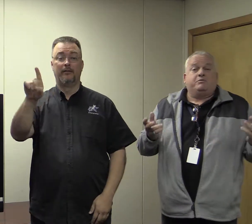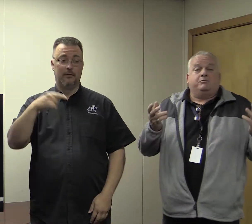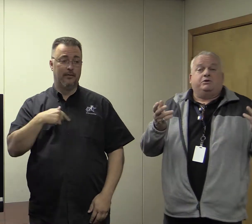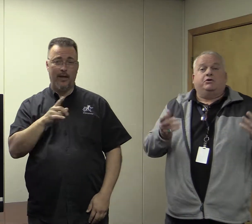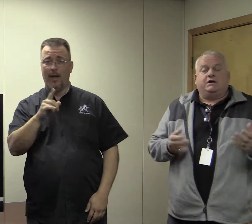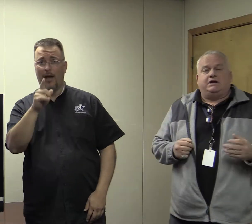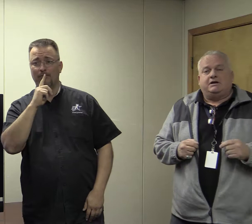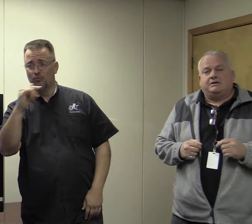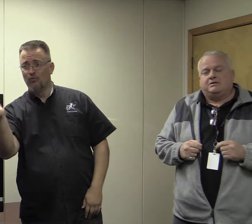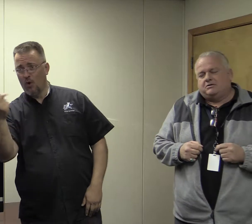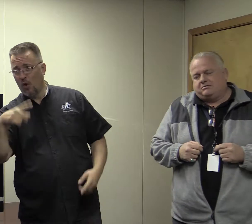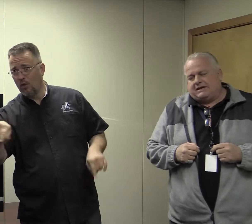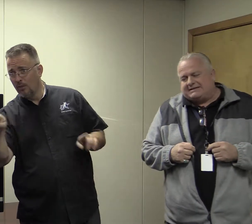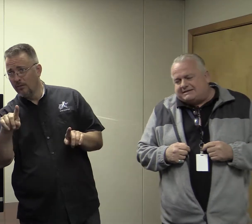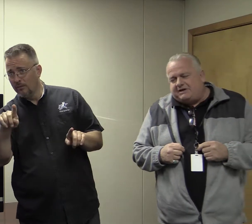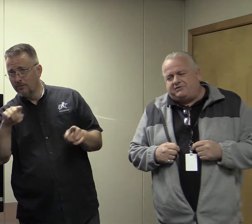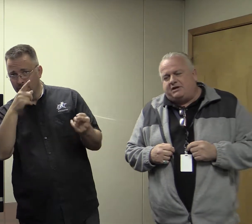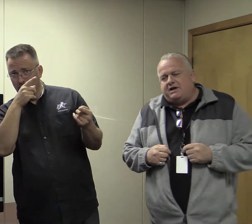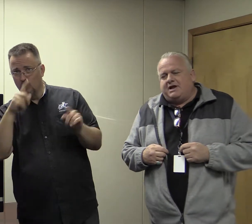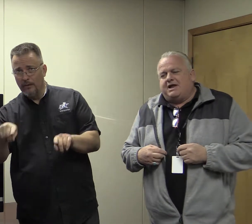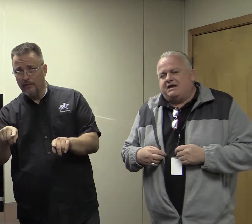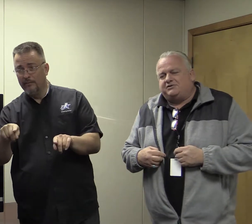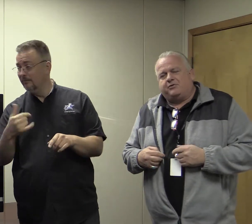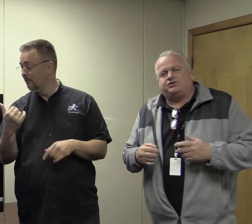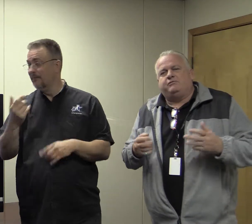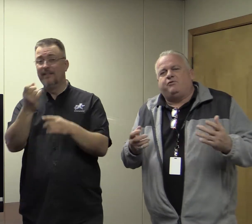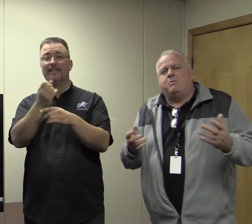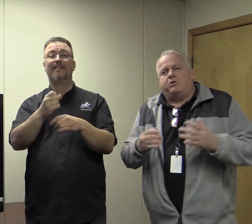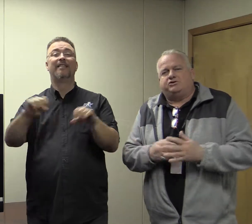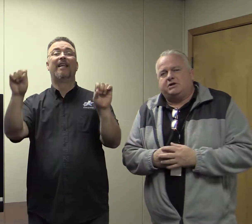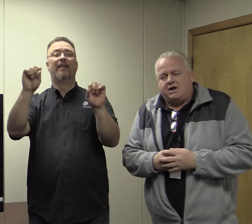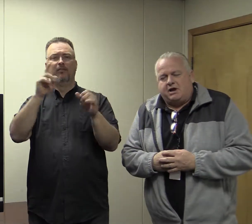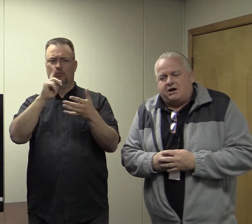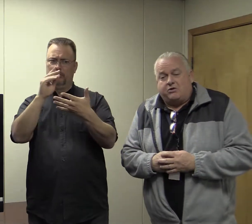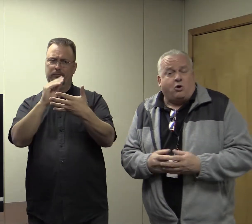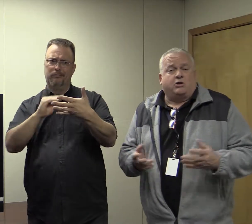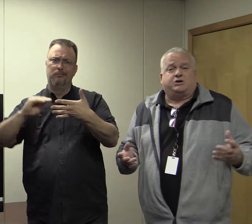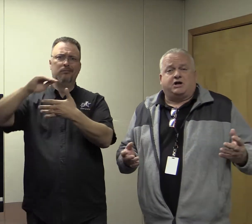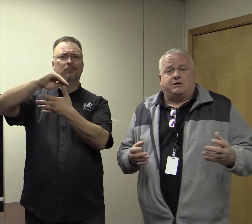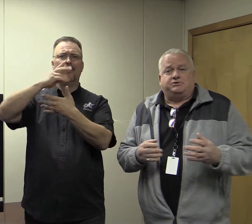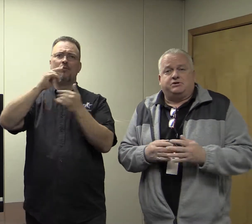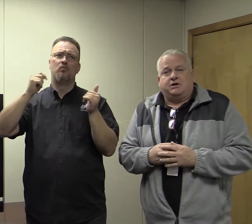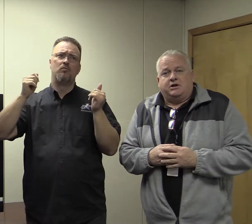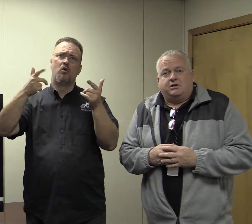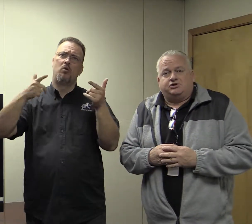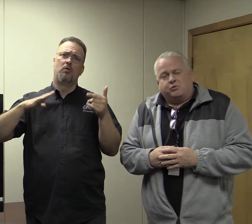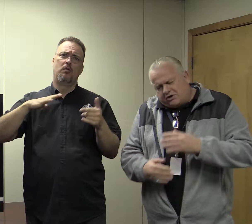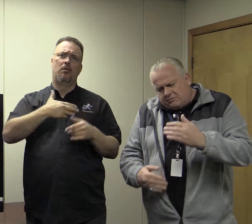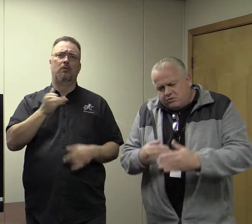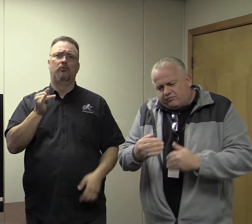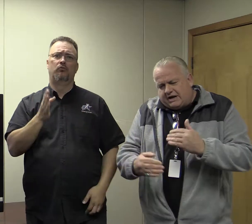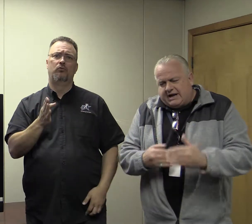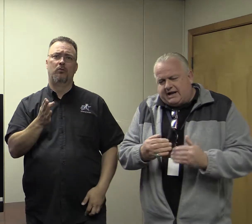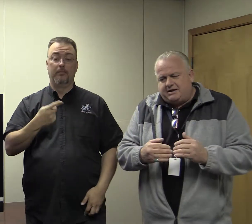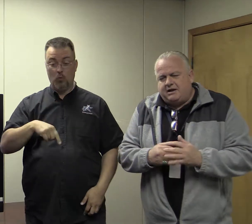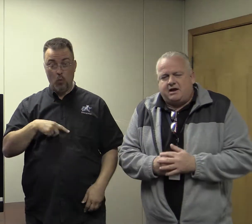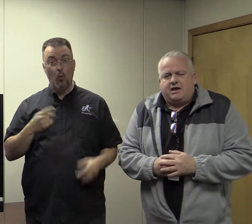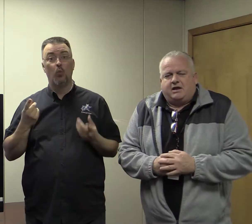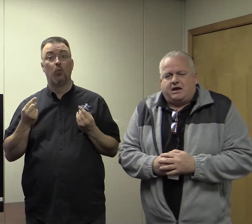would agree that safety is first and foremost on all our jobs. So we're going to move right ahead and